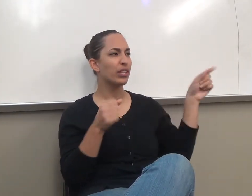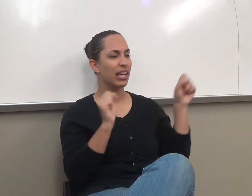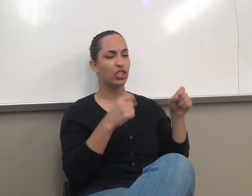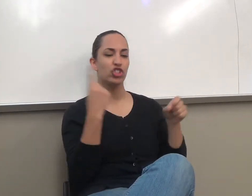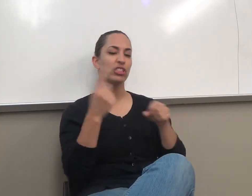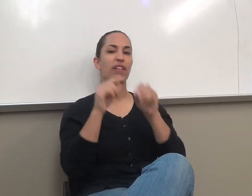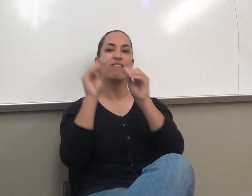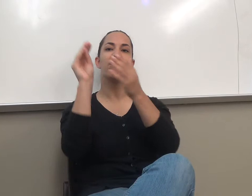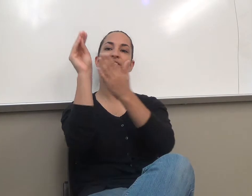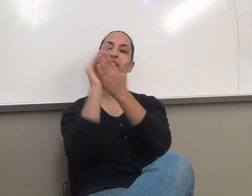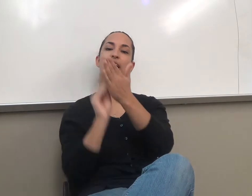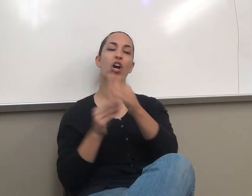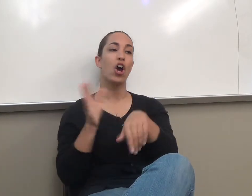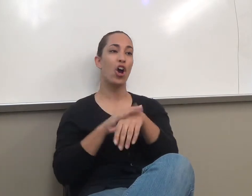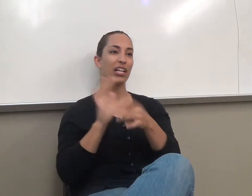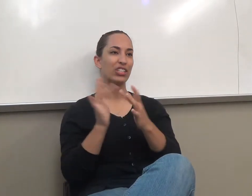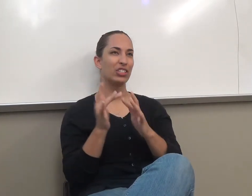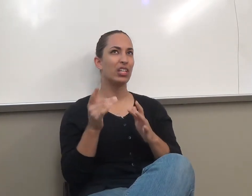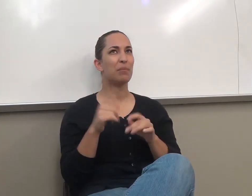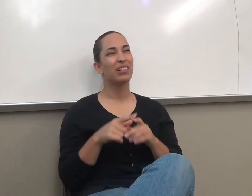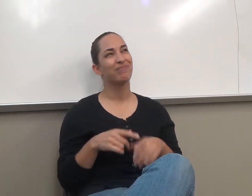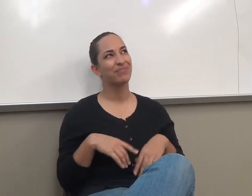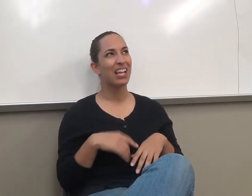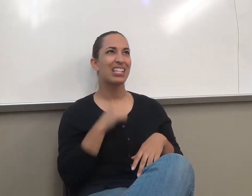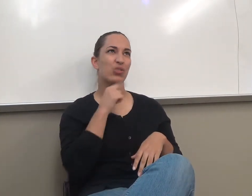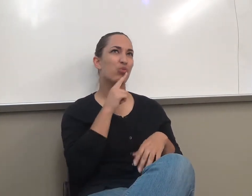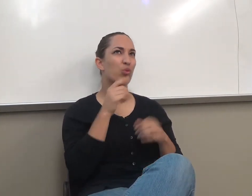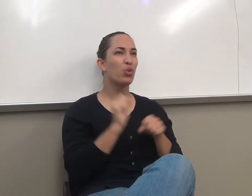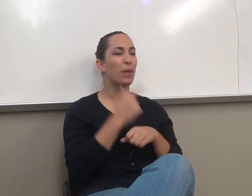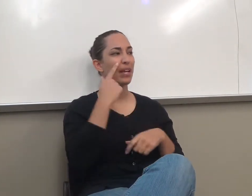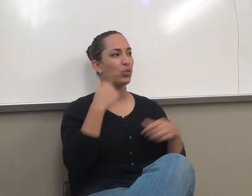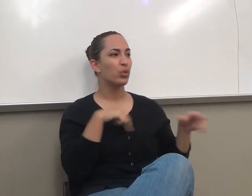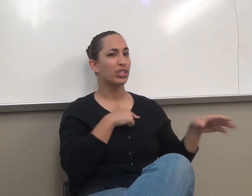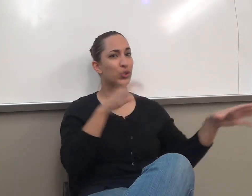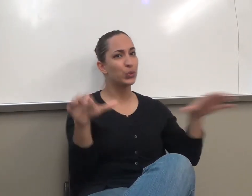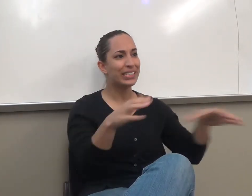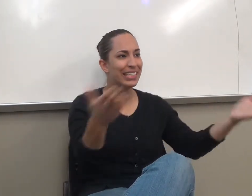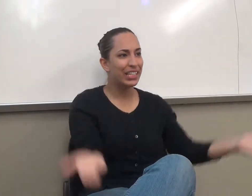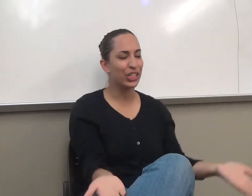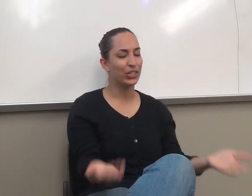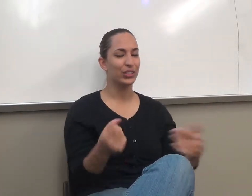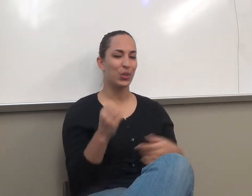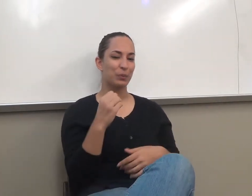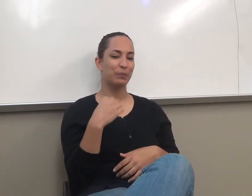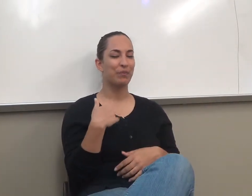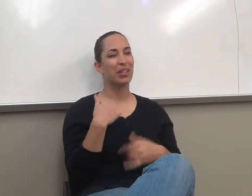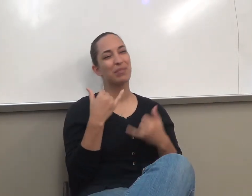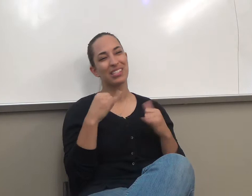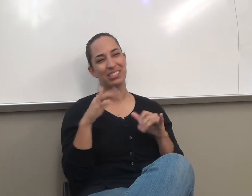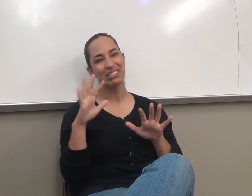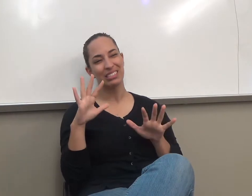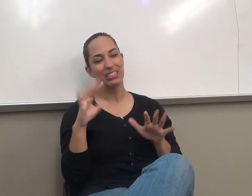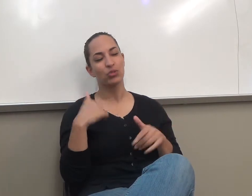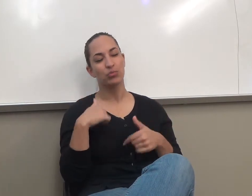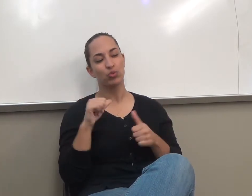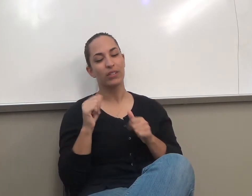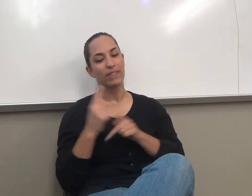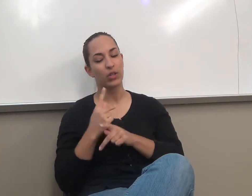online, but that doesn't really work because we're doing it sitting here, so I'm still trying to figure that out. But it could be that if you submit this online, you have